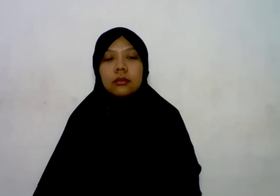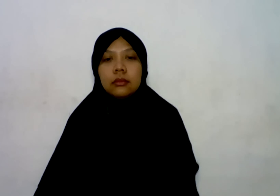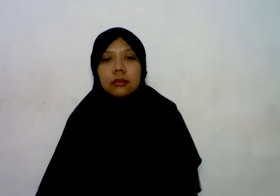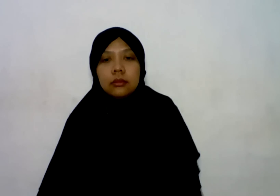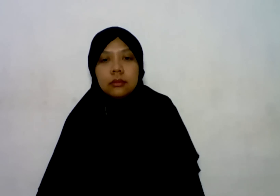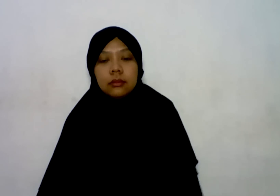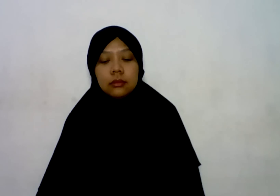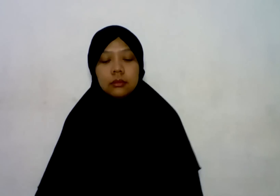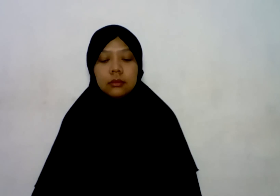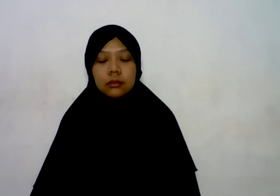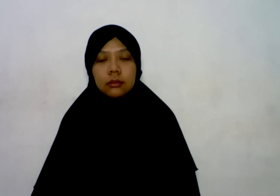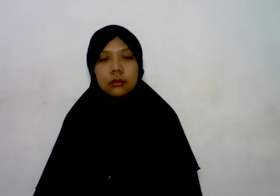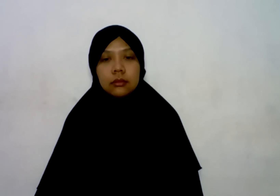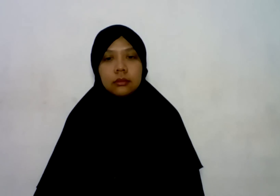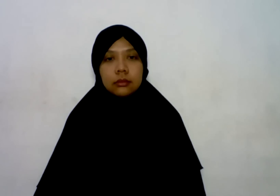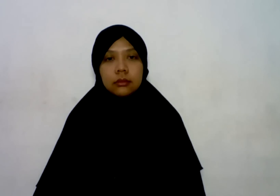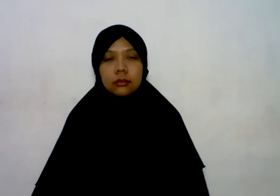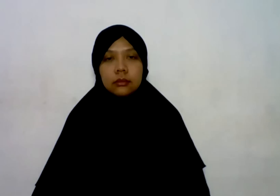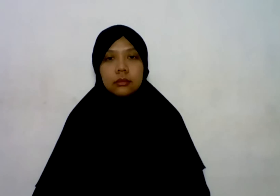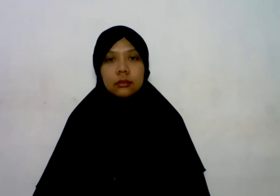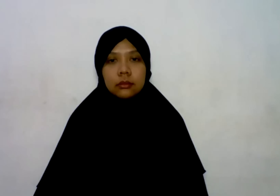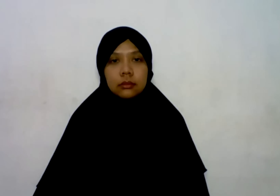From Anggreni Pikulima.